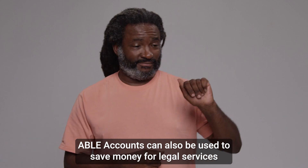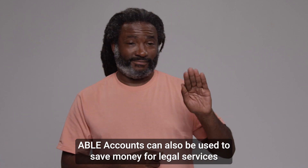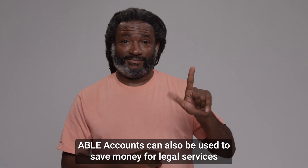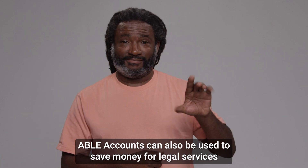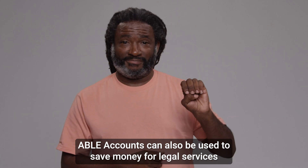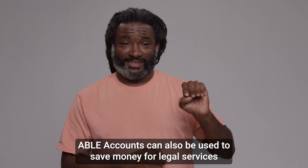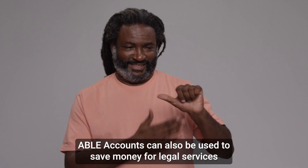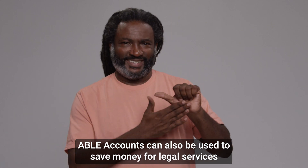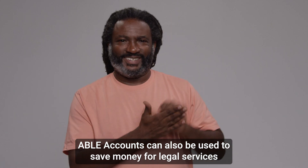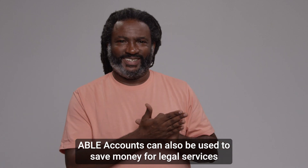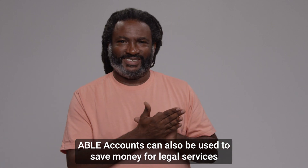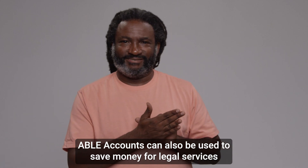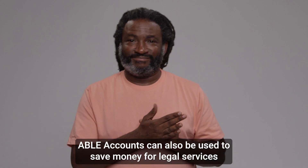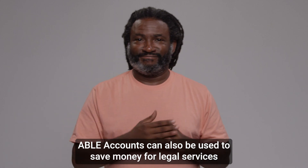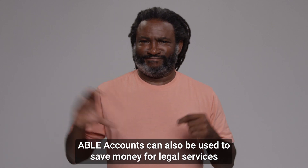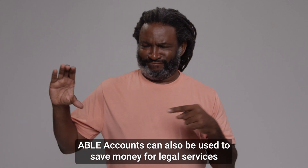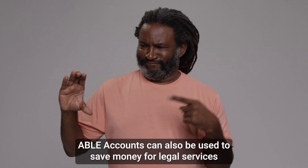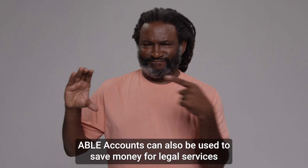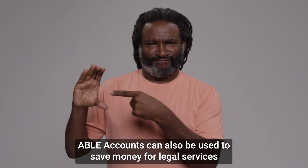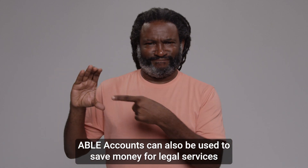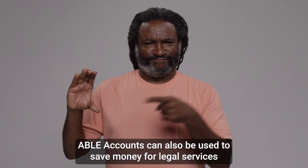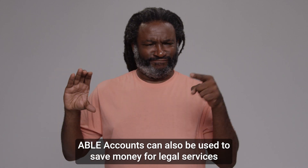ABLE accounts can also be used to save money for legal services